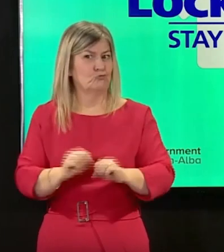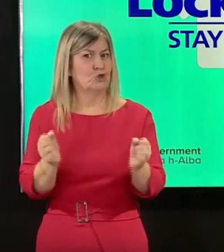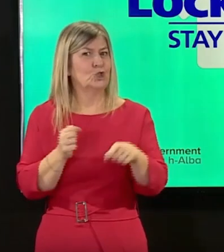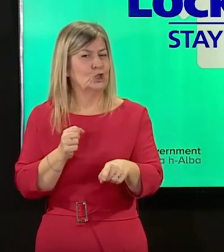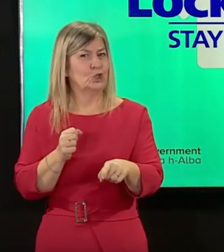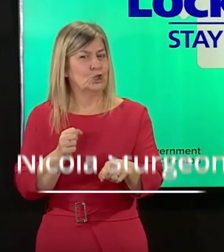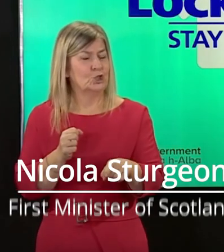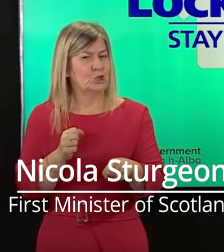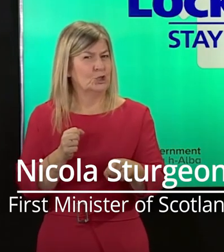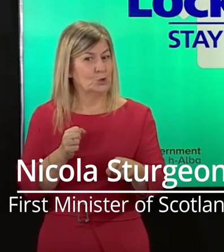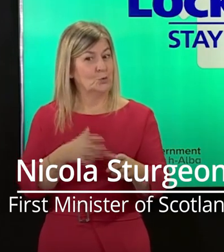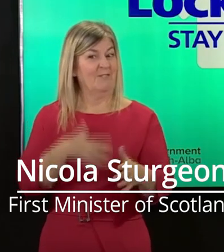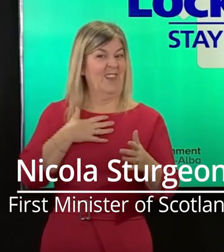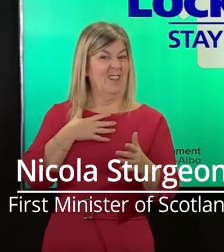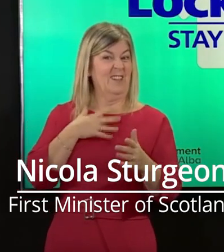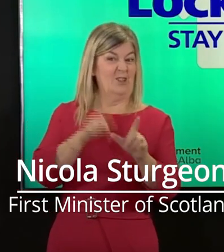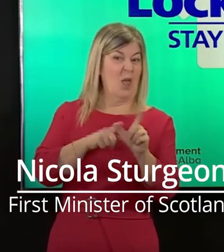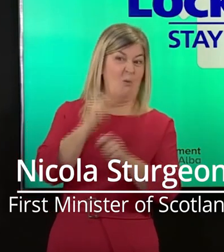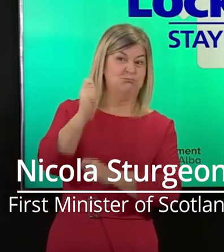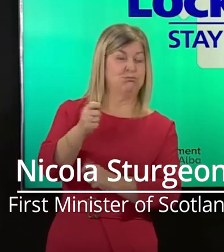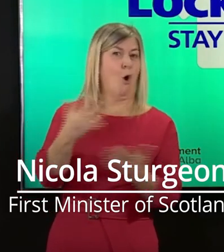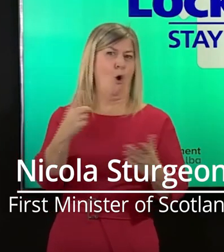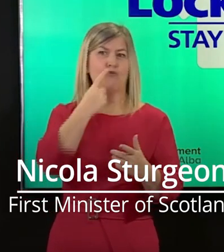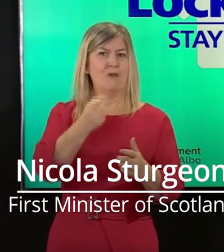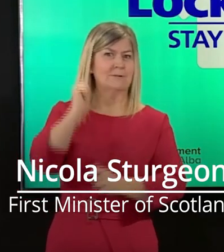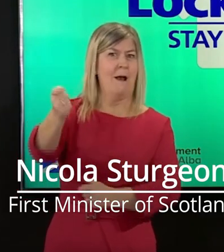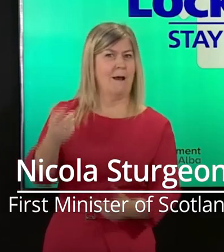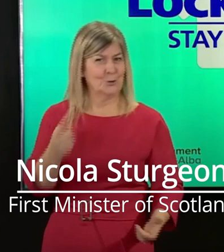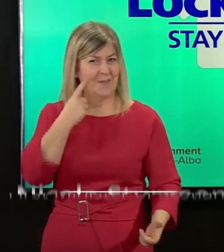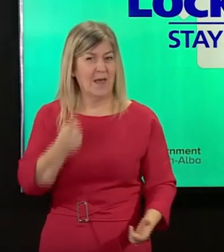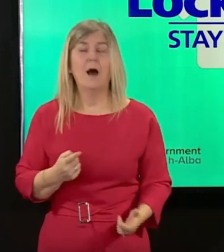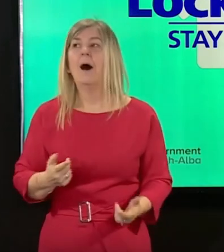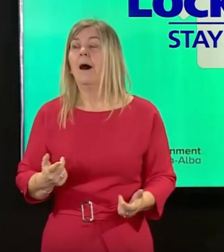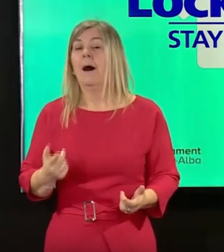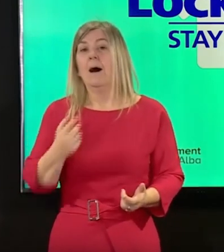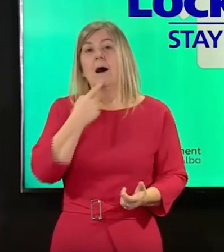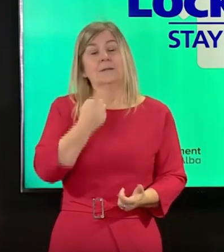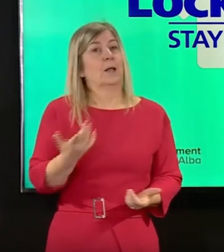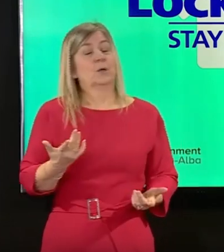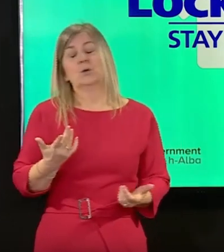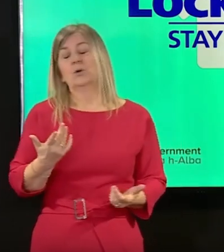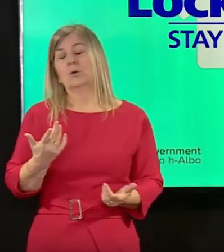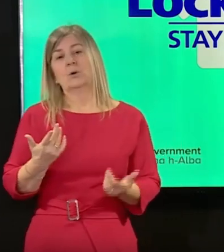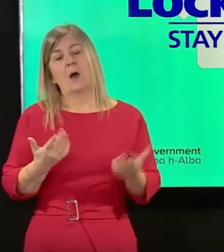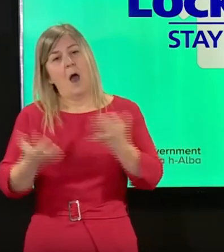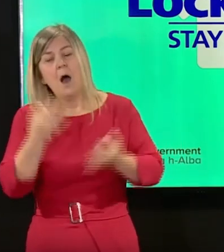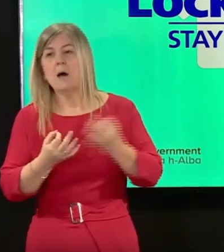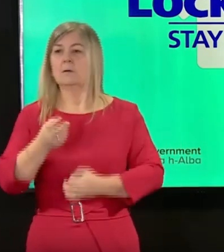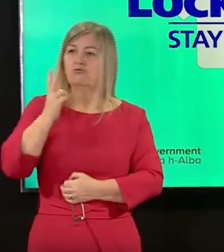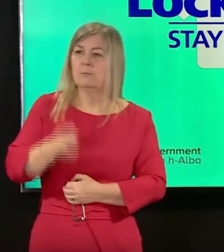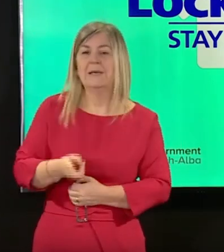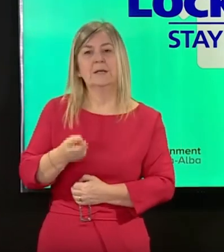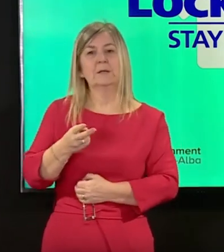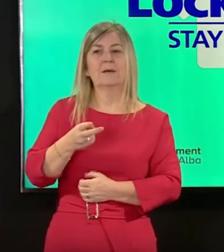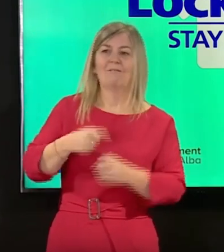I tell you, sometimes I feel that it's taken me all my power not to stand here and use expletives whenever I get asked about football again. I